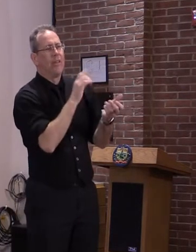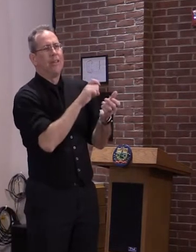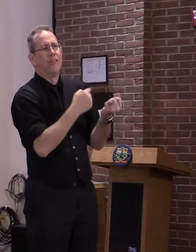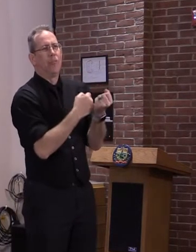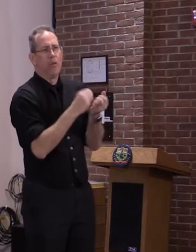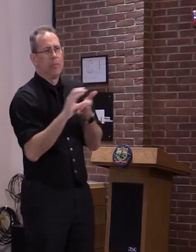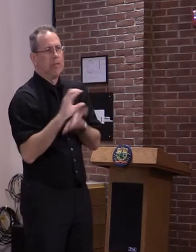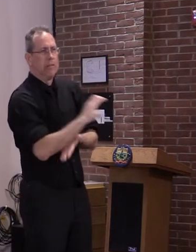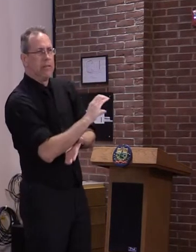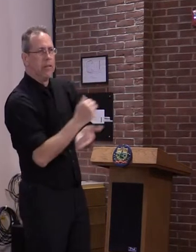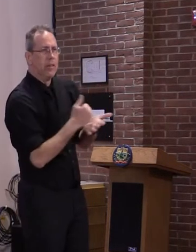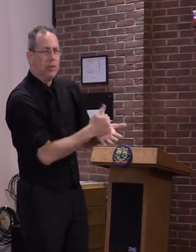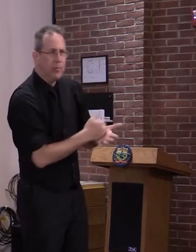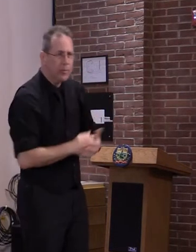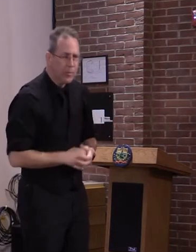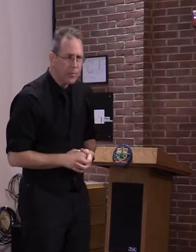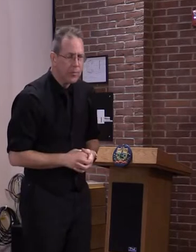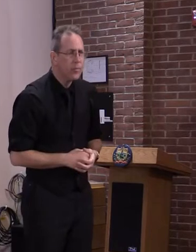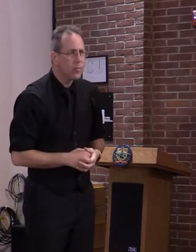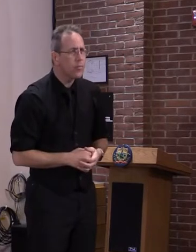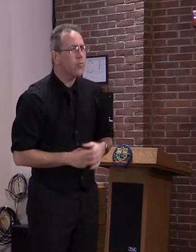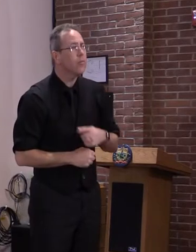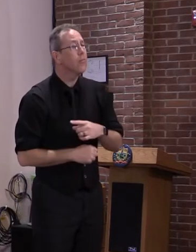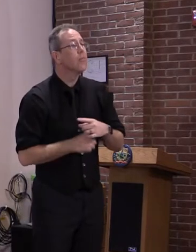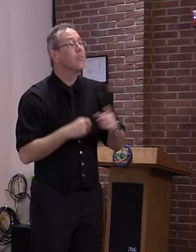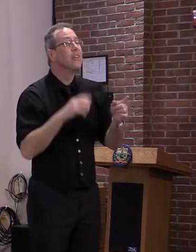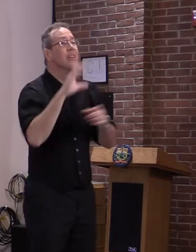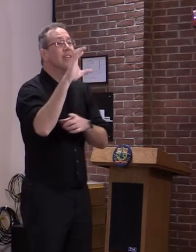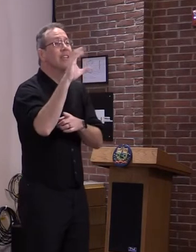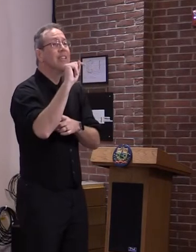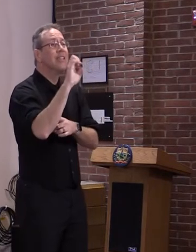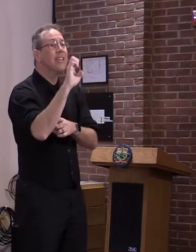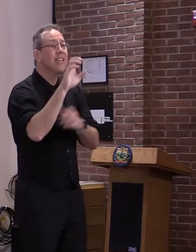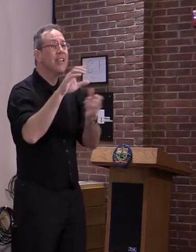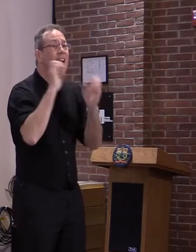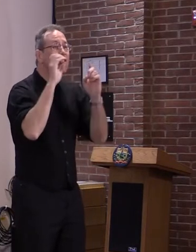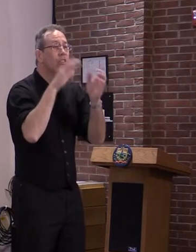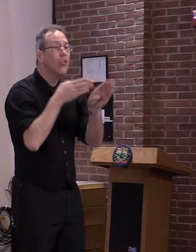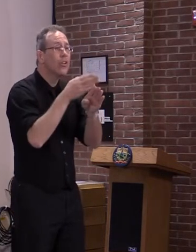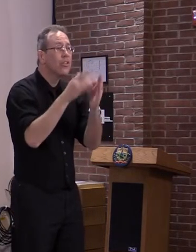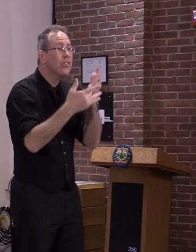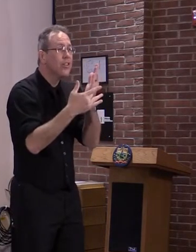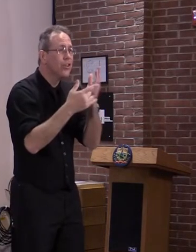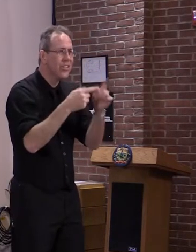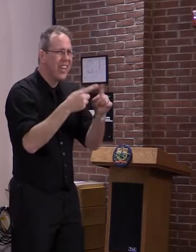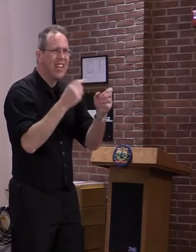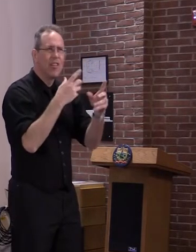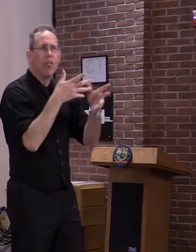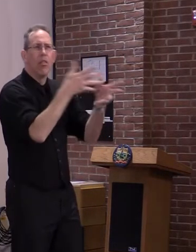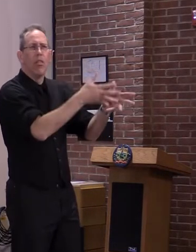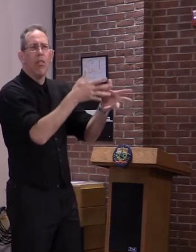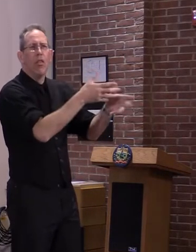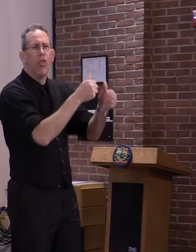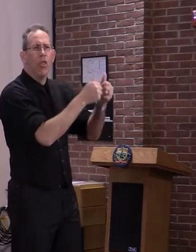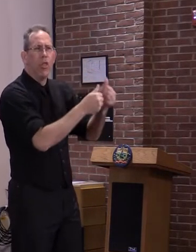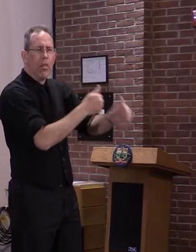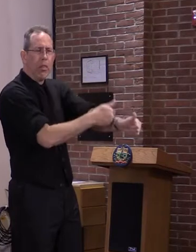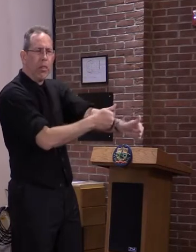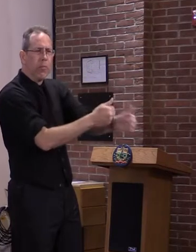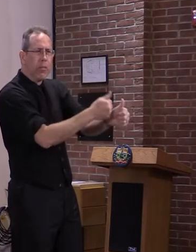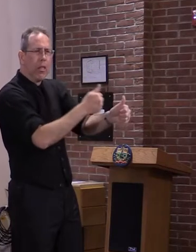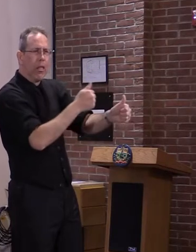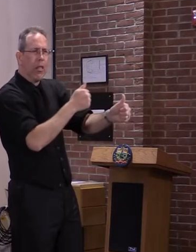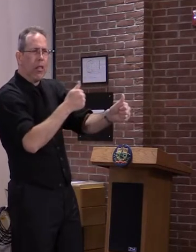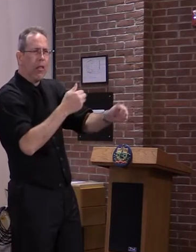have been pushed aside, neglected, I believe, for decades, and they're